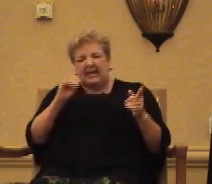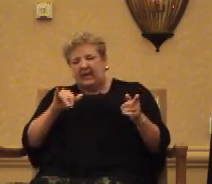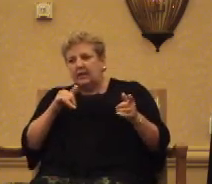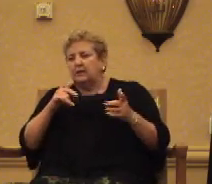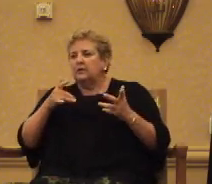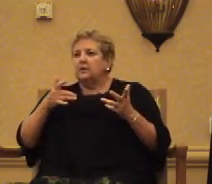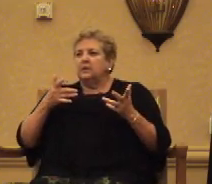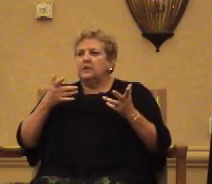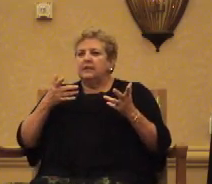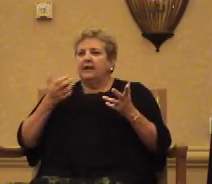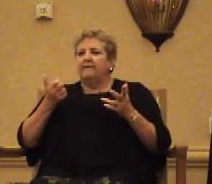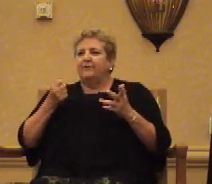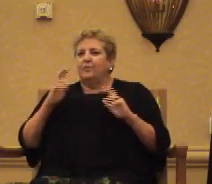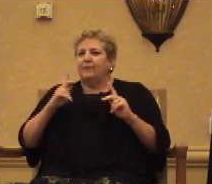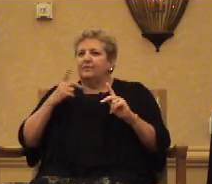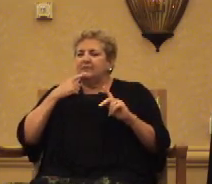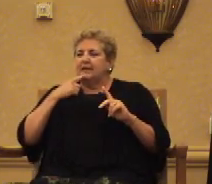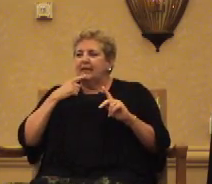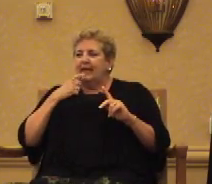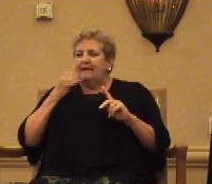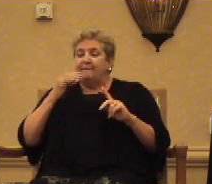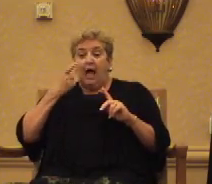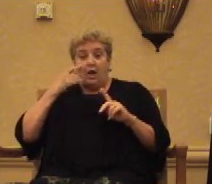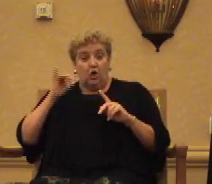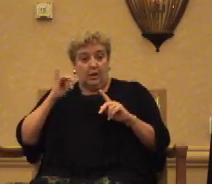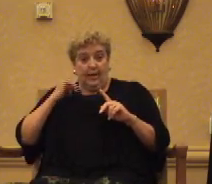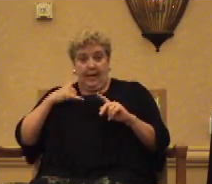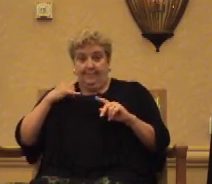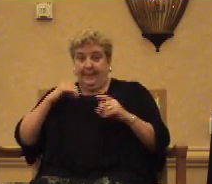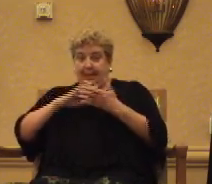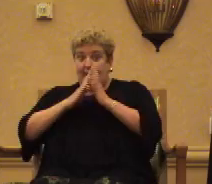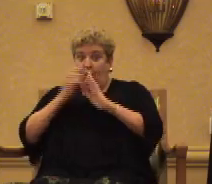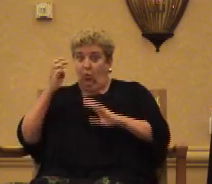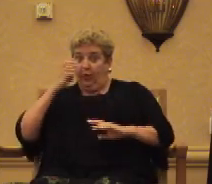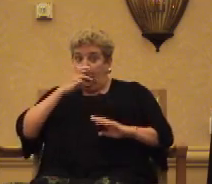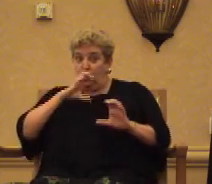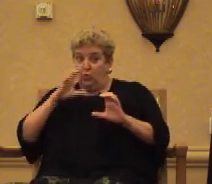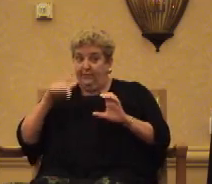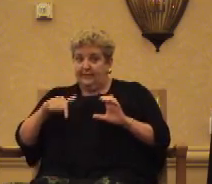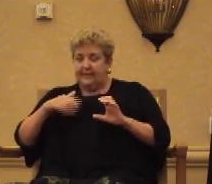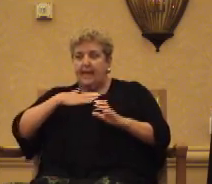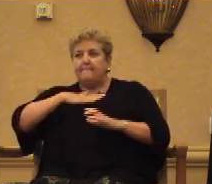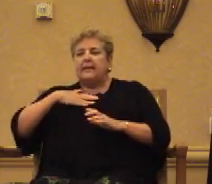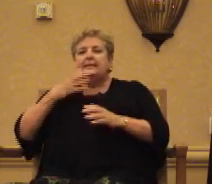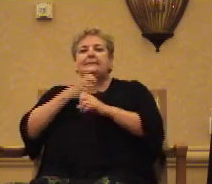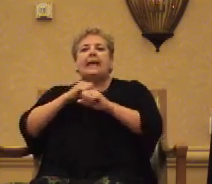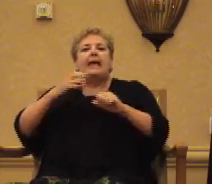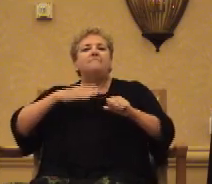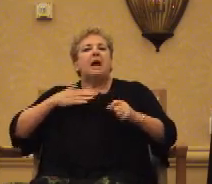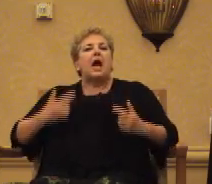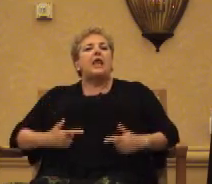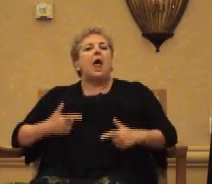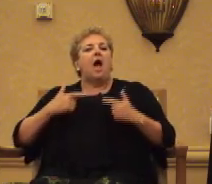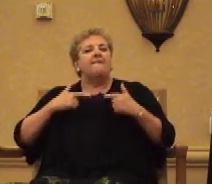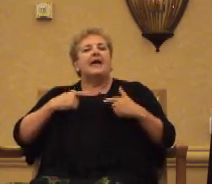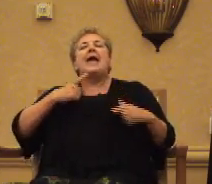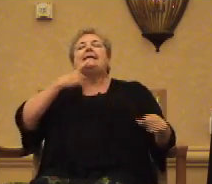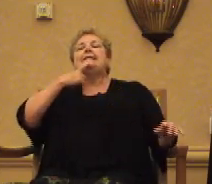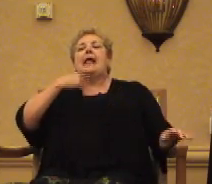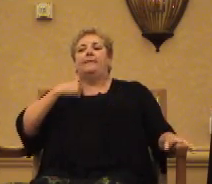I've asked them, if I look like I'm getting weird doing this, please save my life and tell me about it. I've watched a lot of people